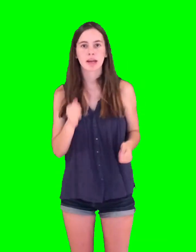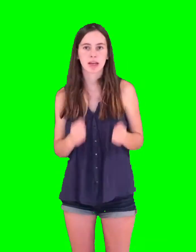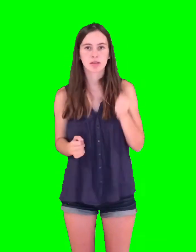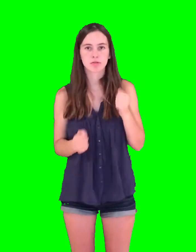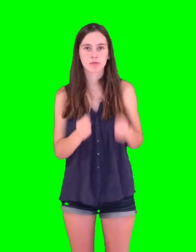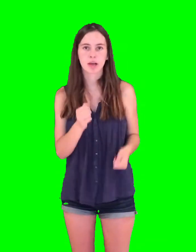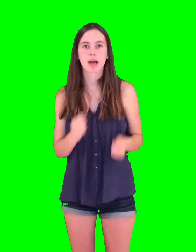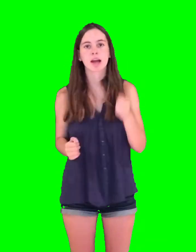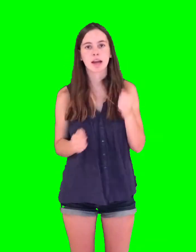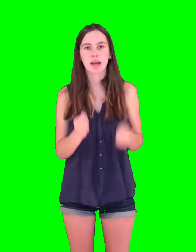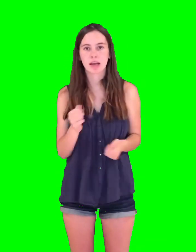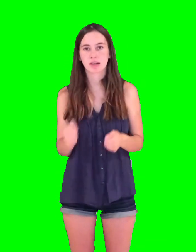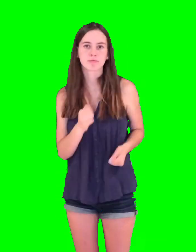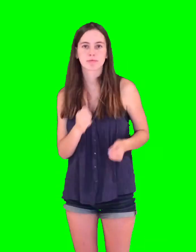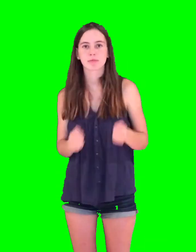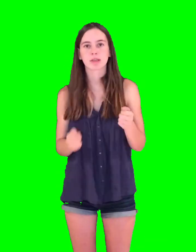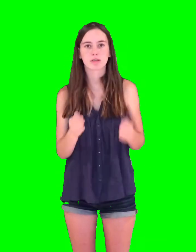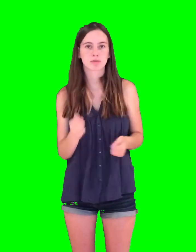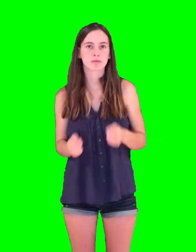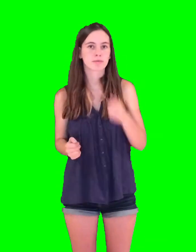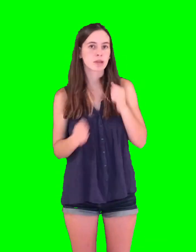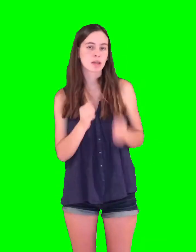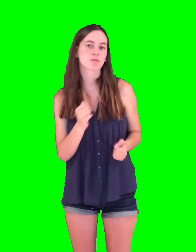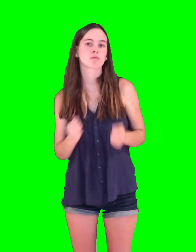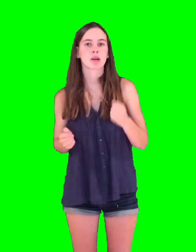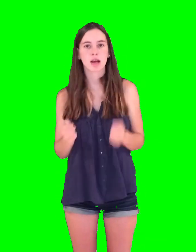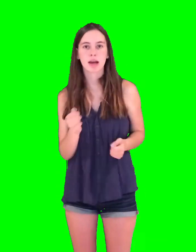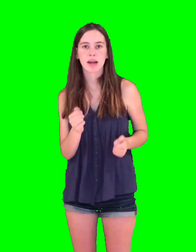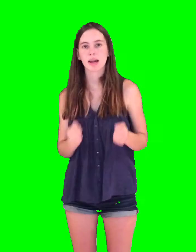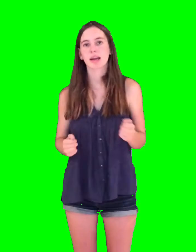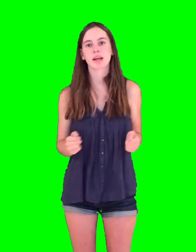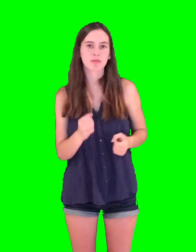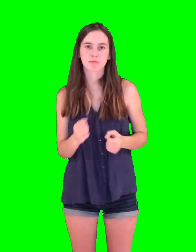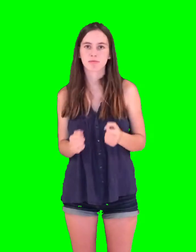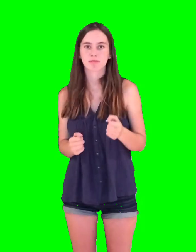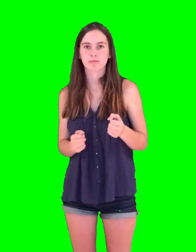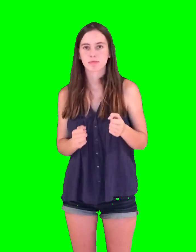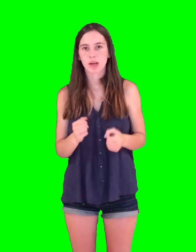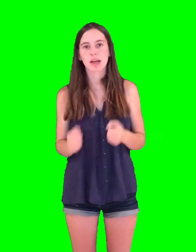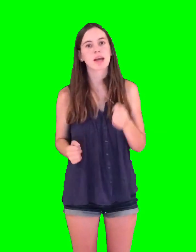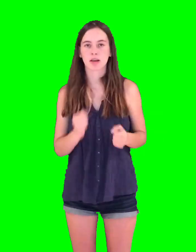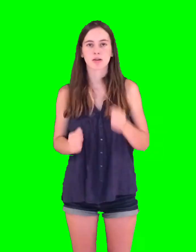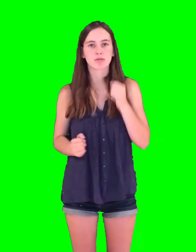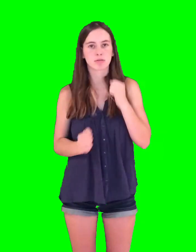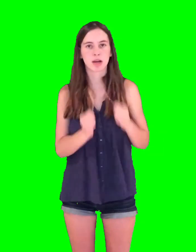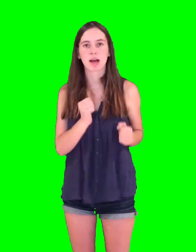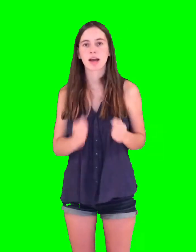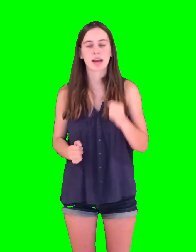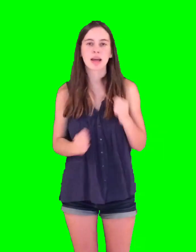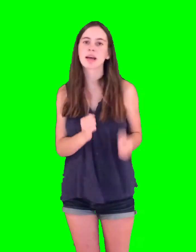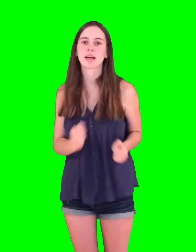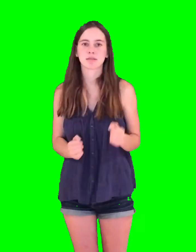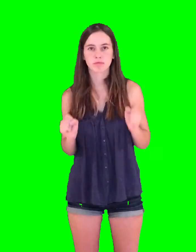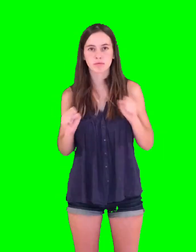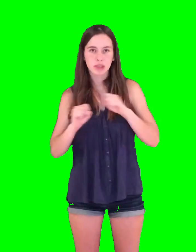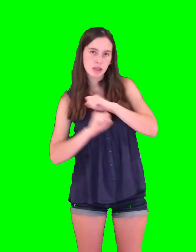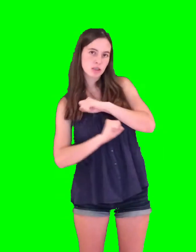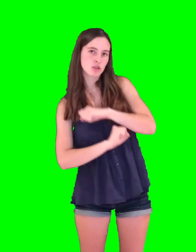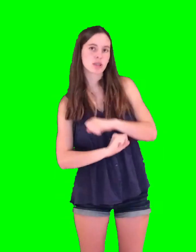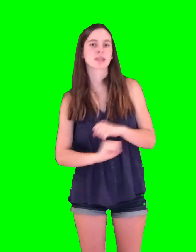running, we can be the running, running, running Just